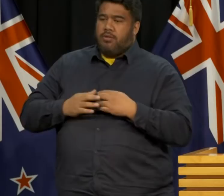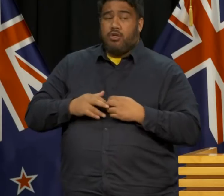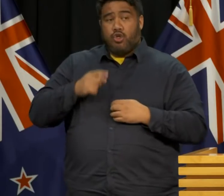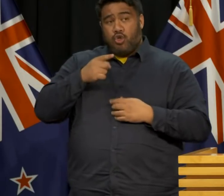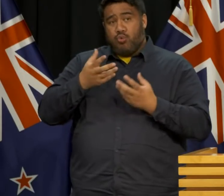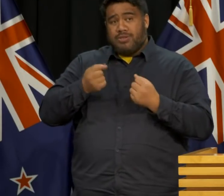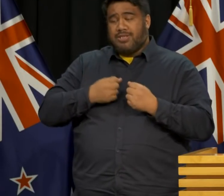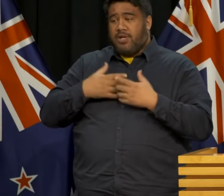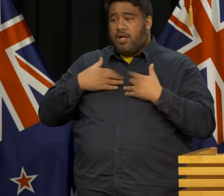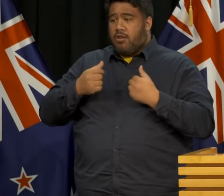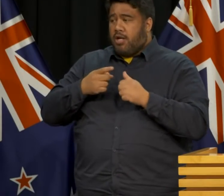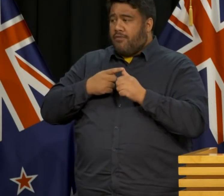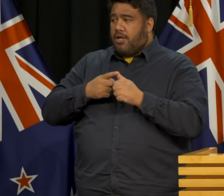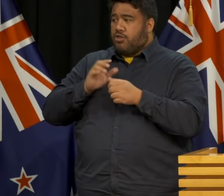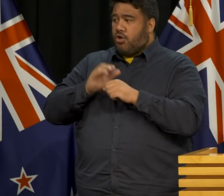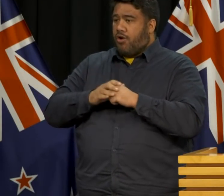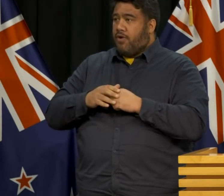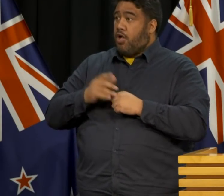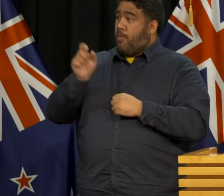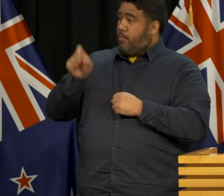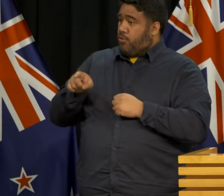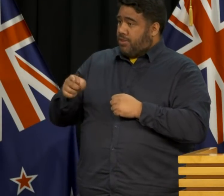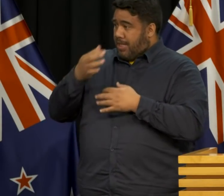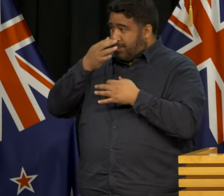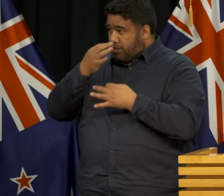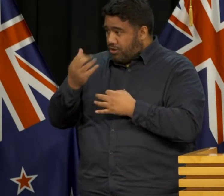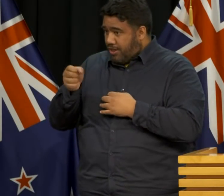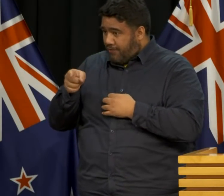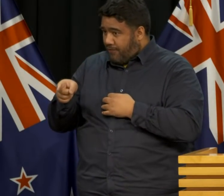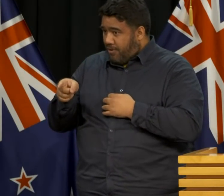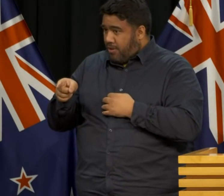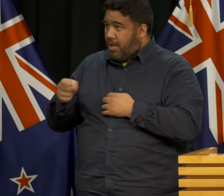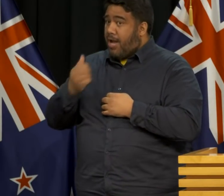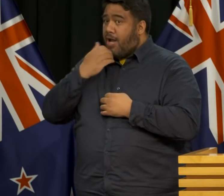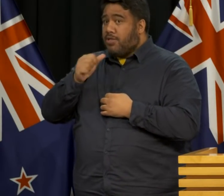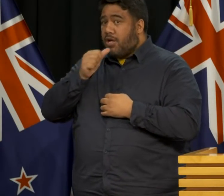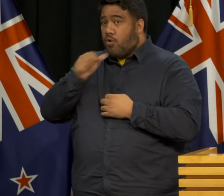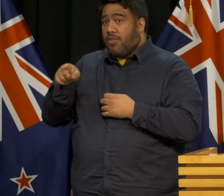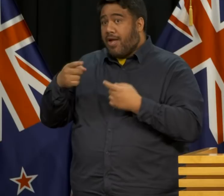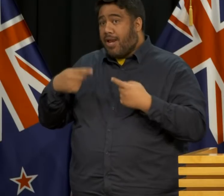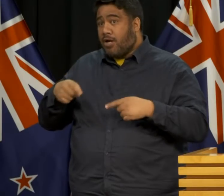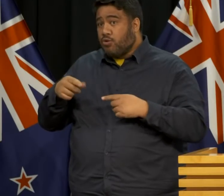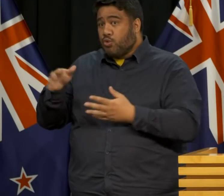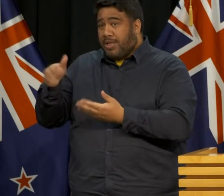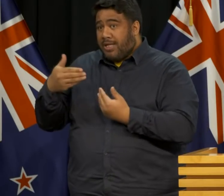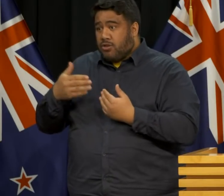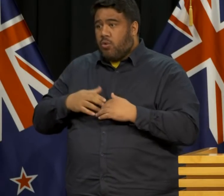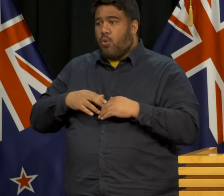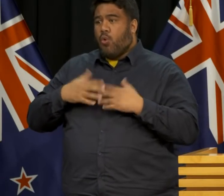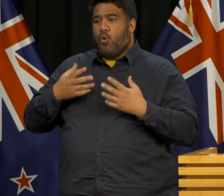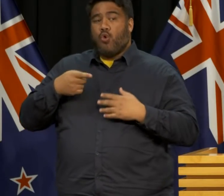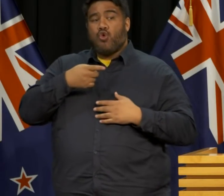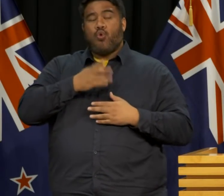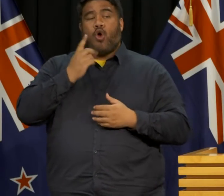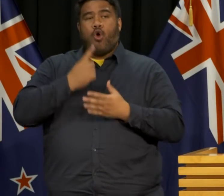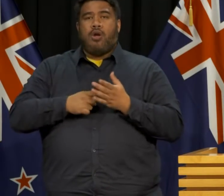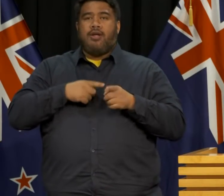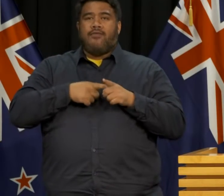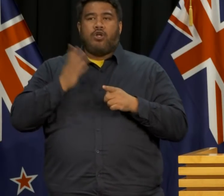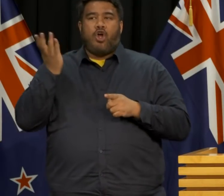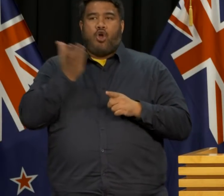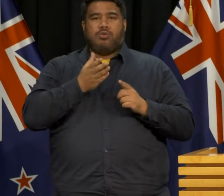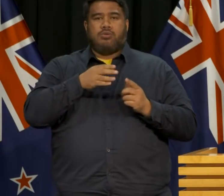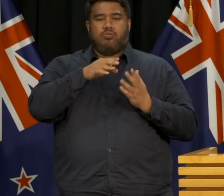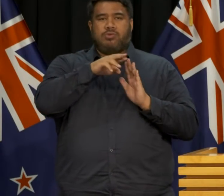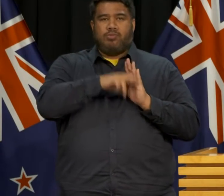health advice on how much someone with an addiction issue should, like how much alcohol they should get? Or are you just doing host responsibility? Because